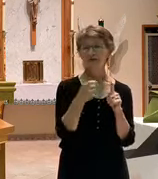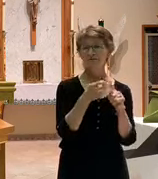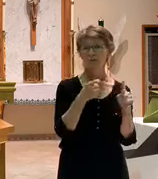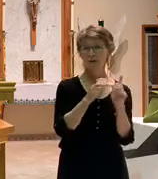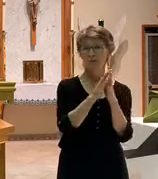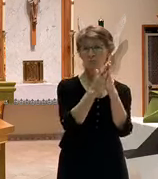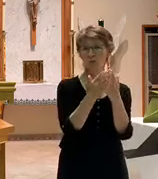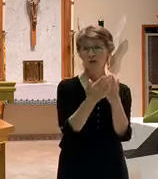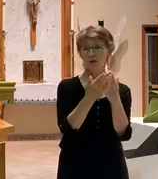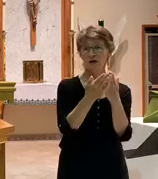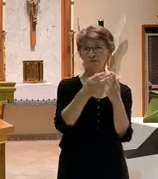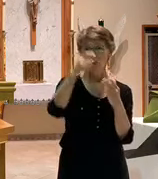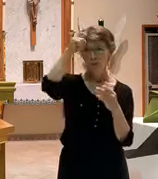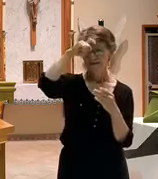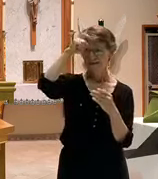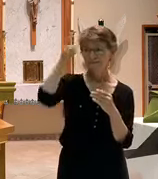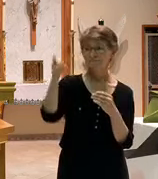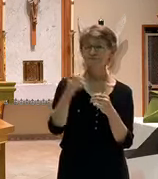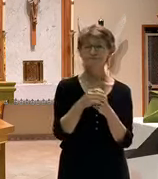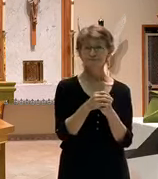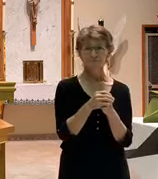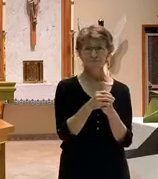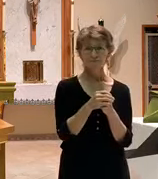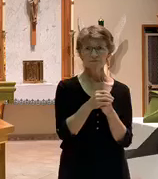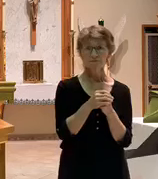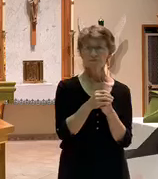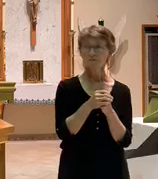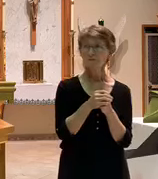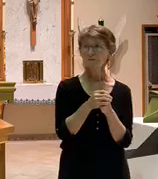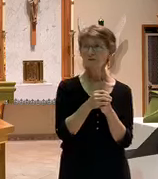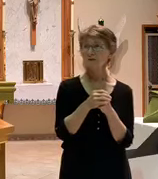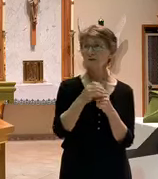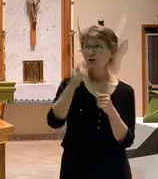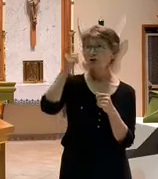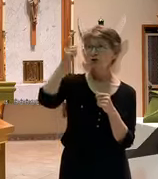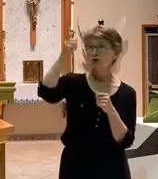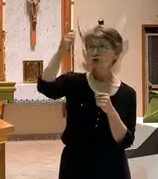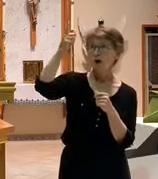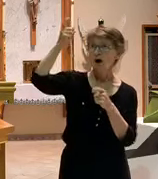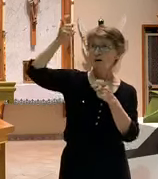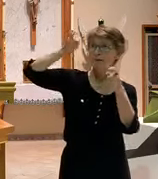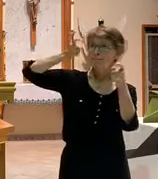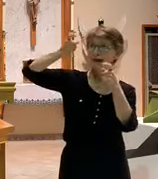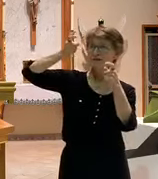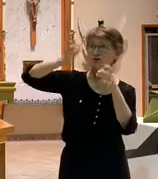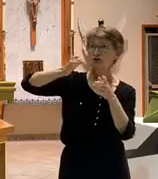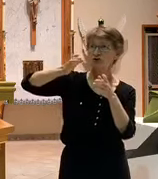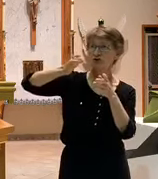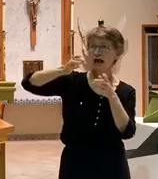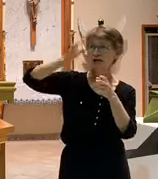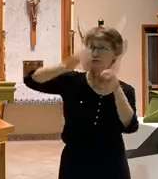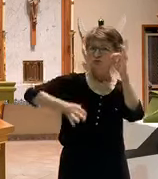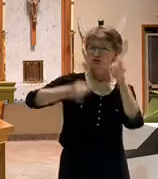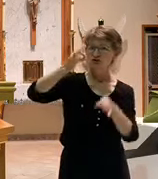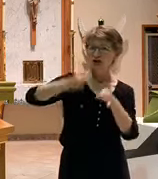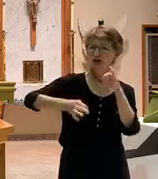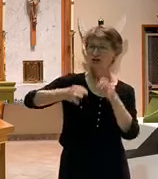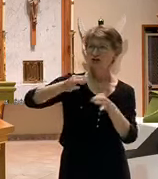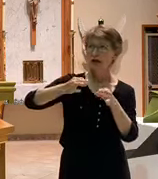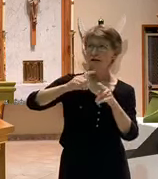He says, but though you are master of might, you judge with clemency, and with much lenience you govern